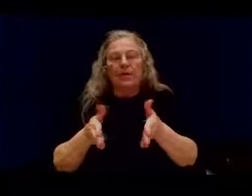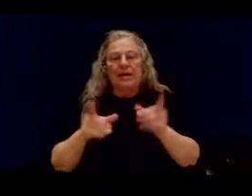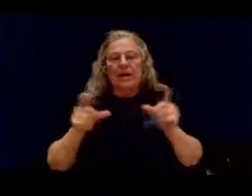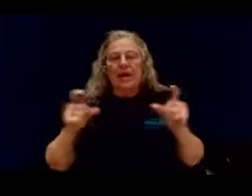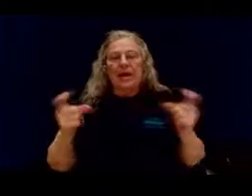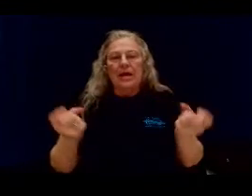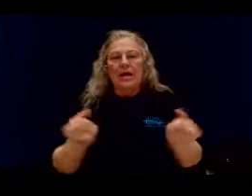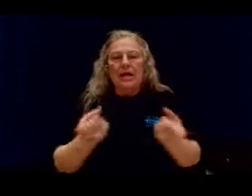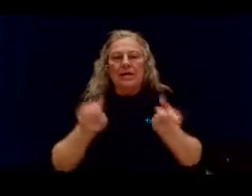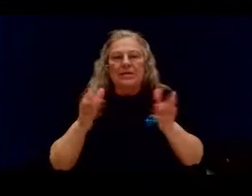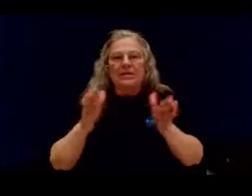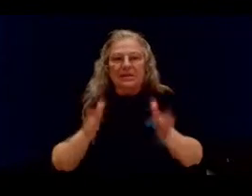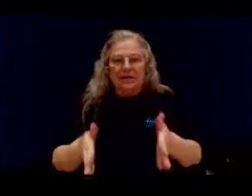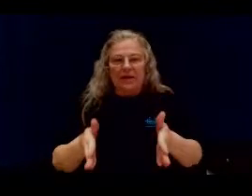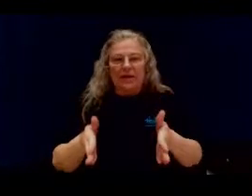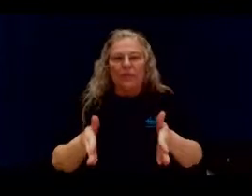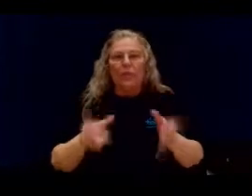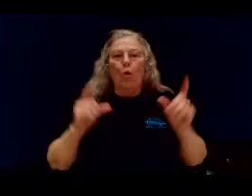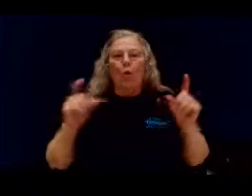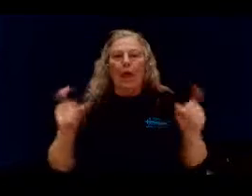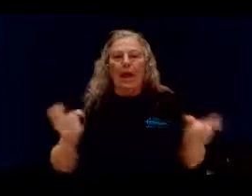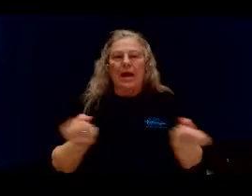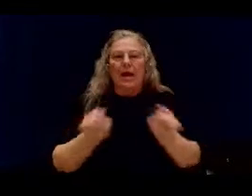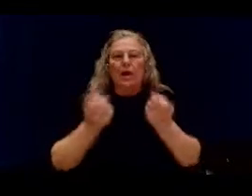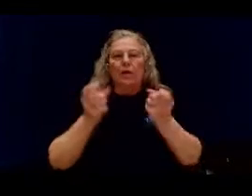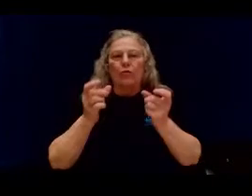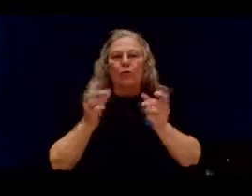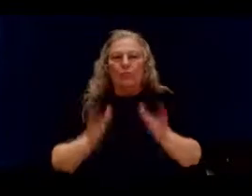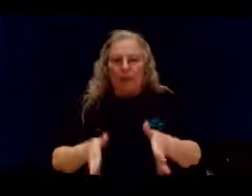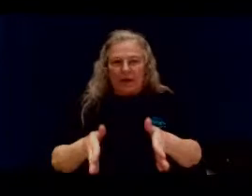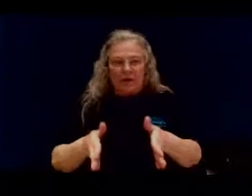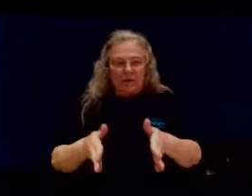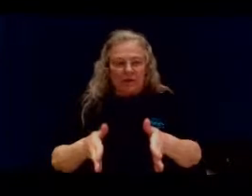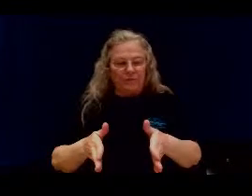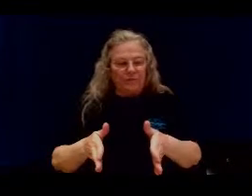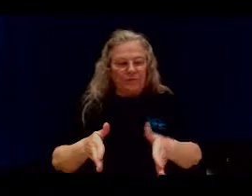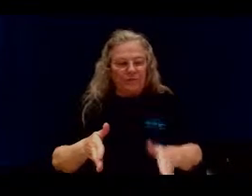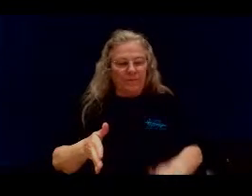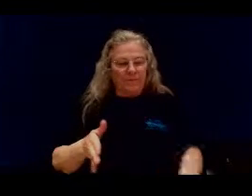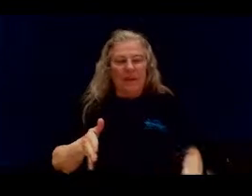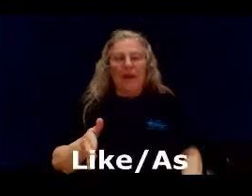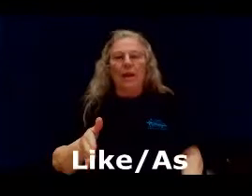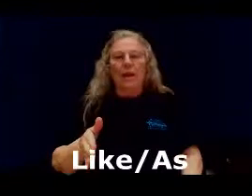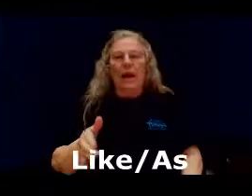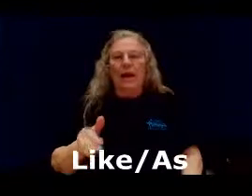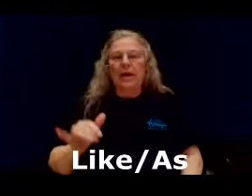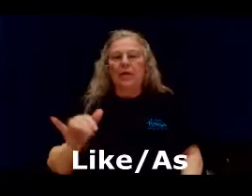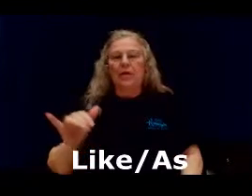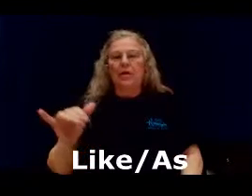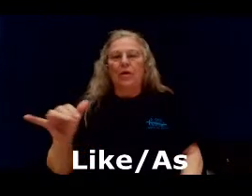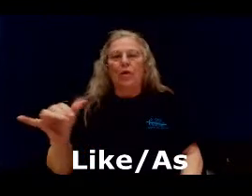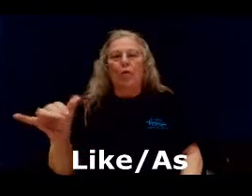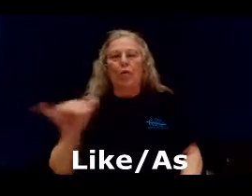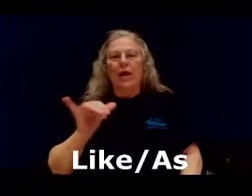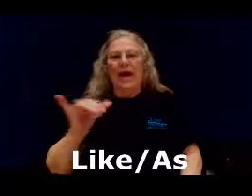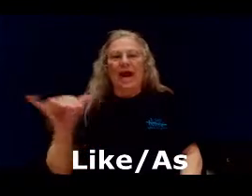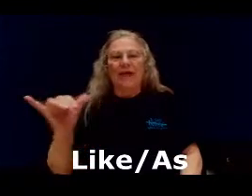ending. Sinner or a wretch. Like or